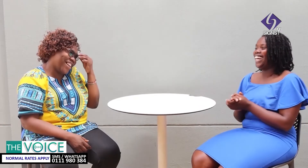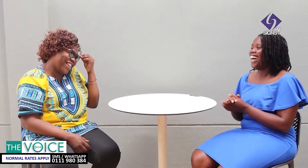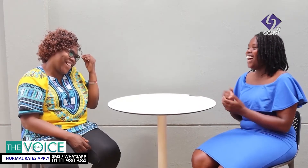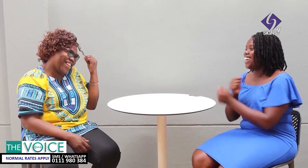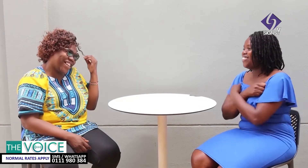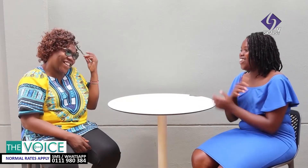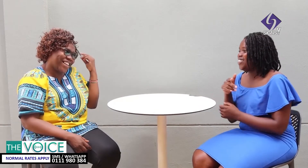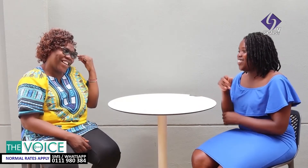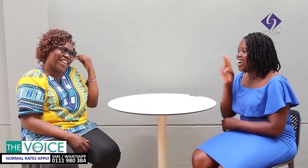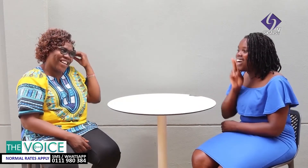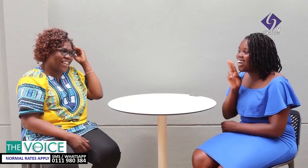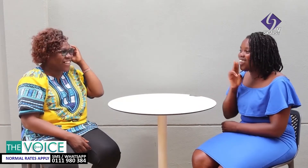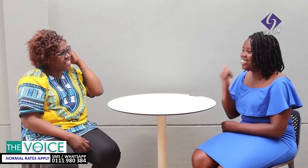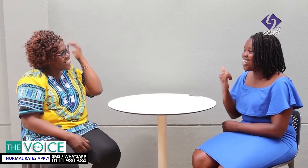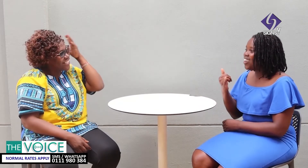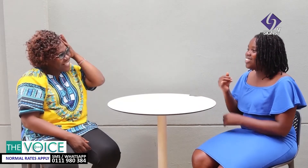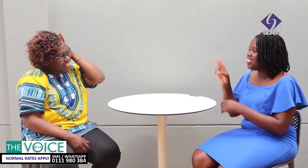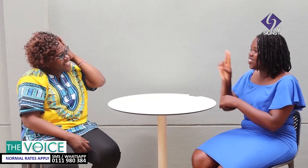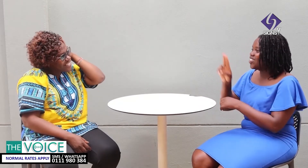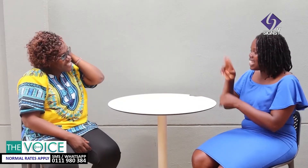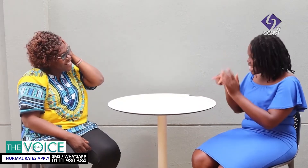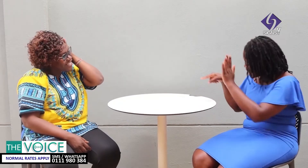impossible for them to really come there as often as they could.